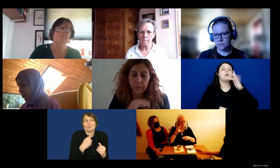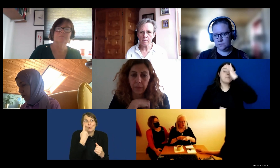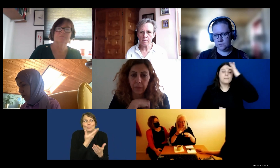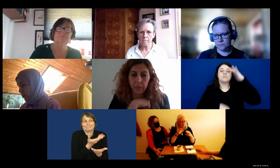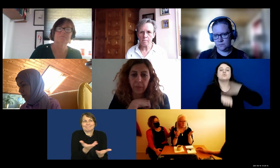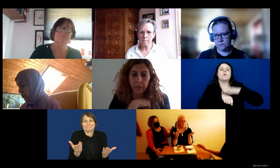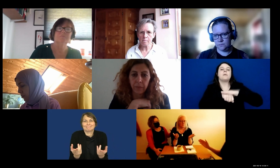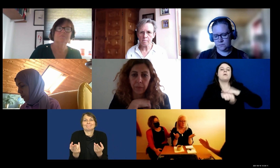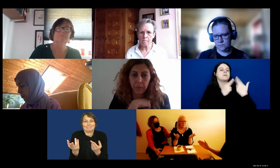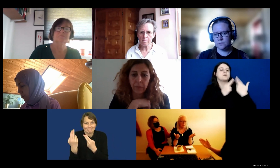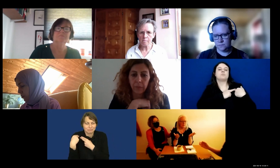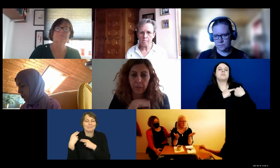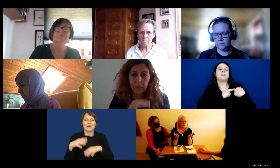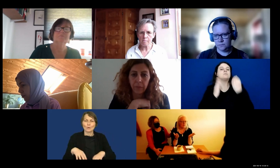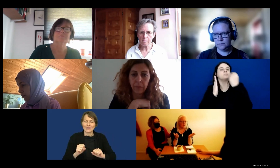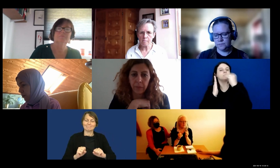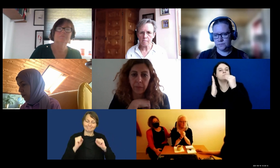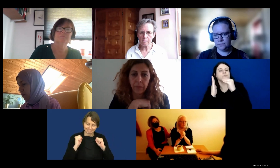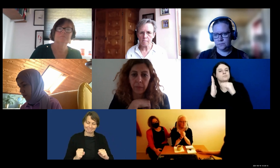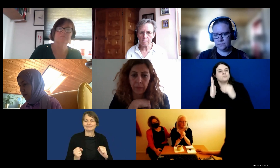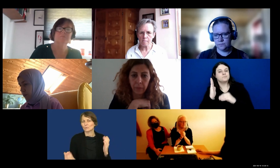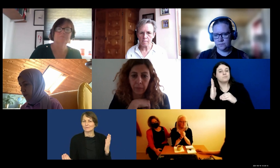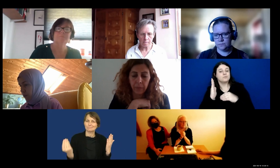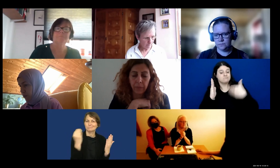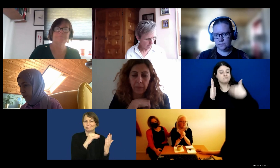the list and make sure it's up to date.